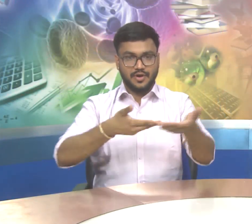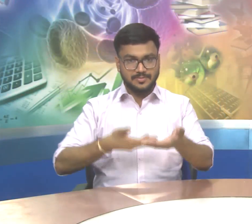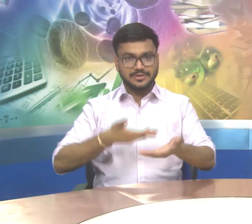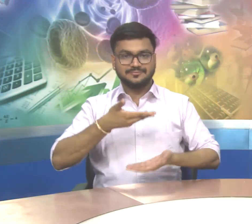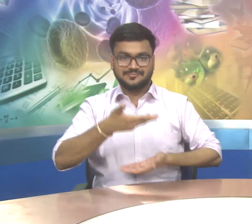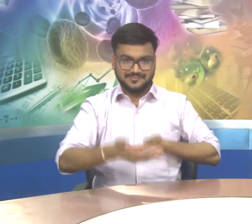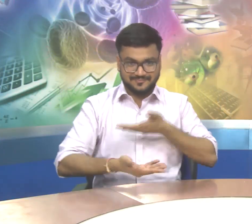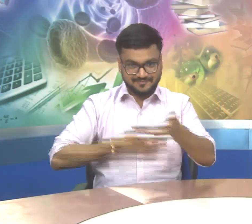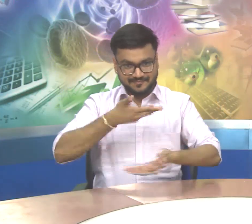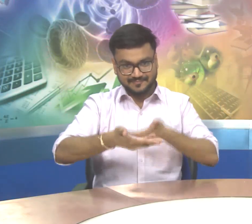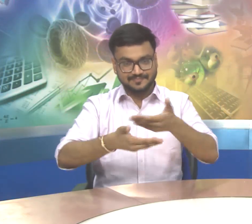Welcome back to our classes.